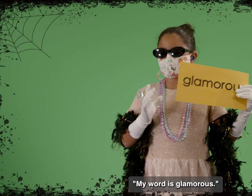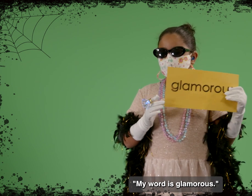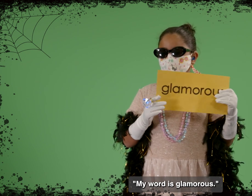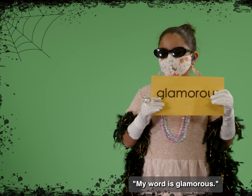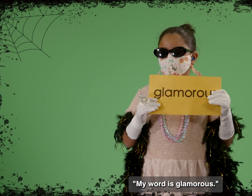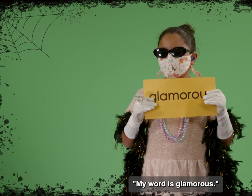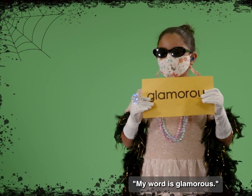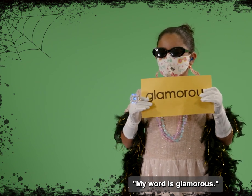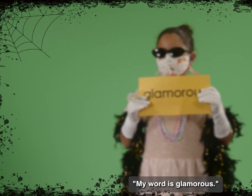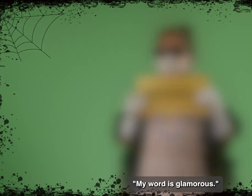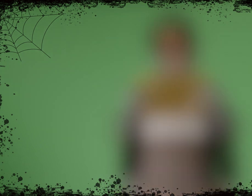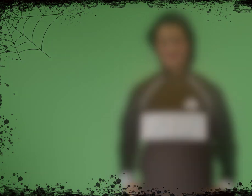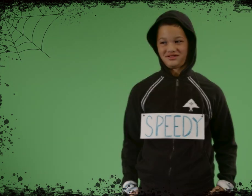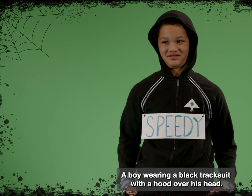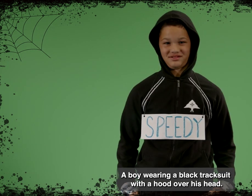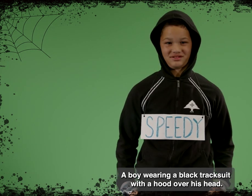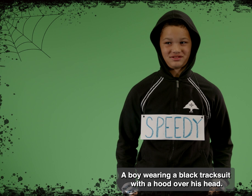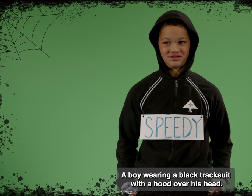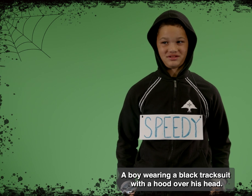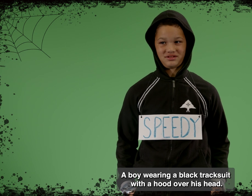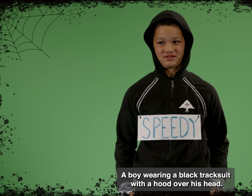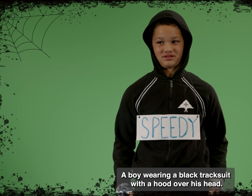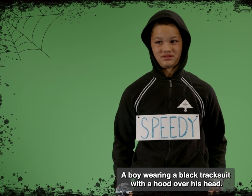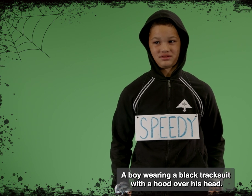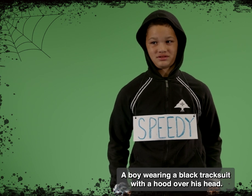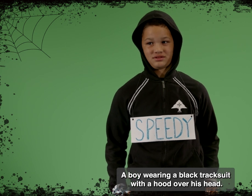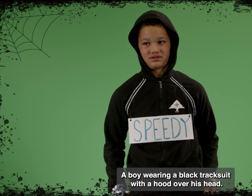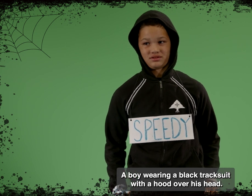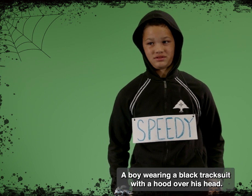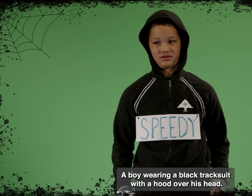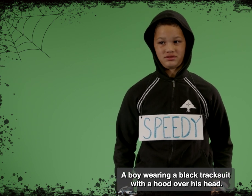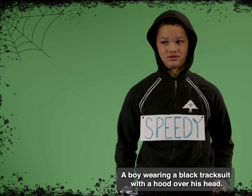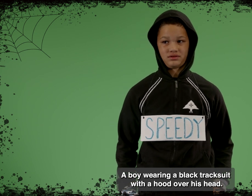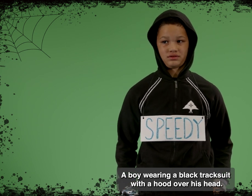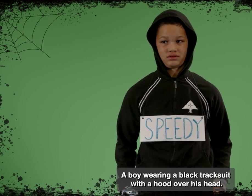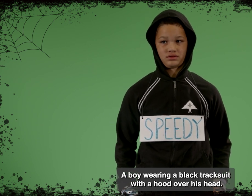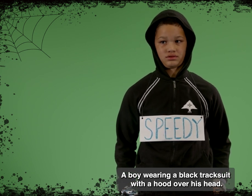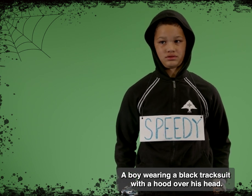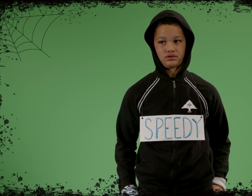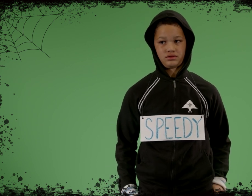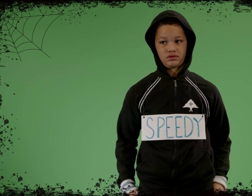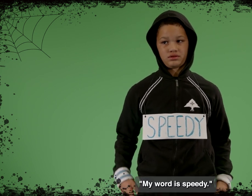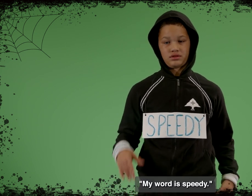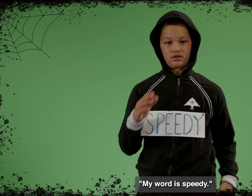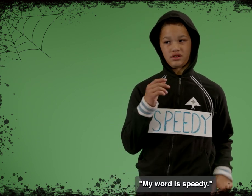is glamorous. A boy wearing a black tracksuit with a hood over his head. My word